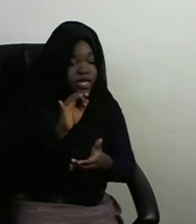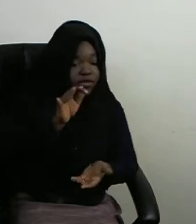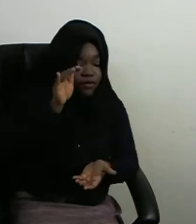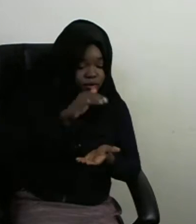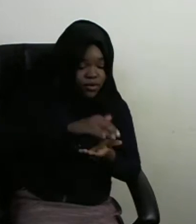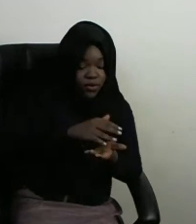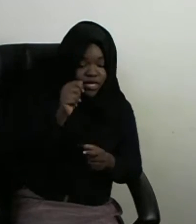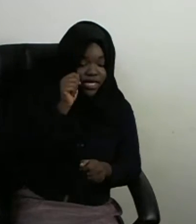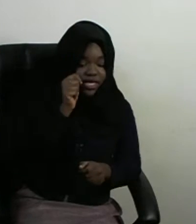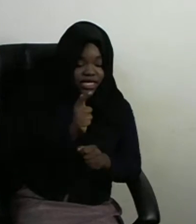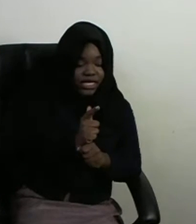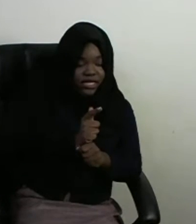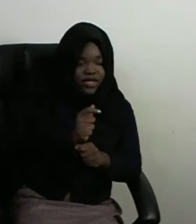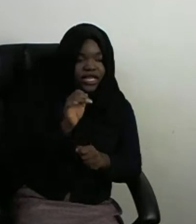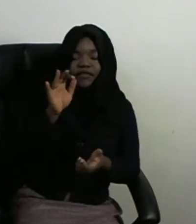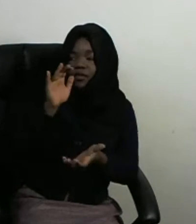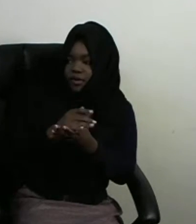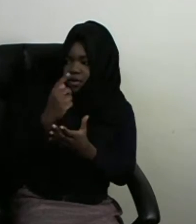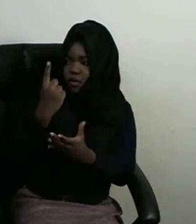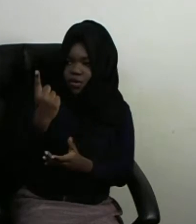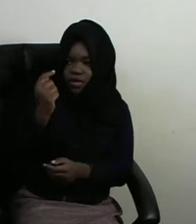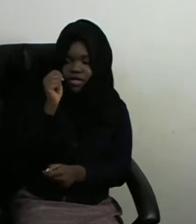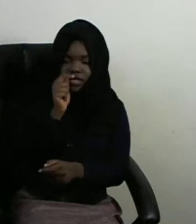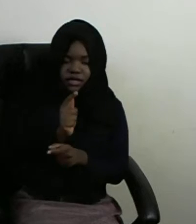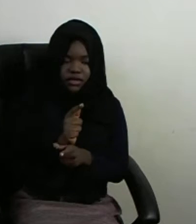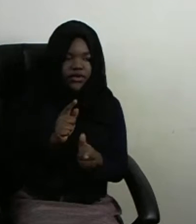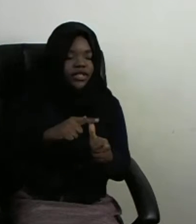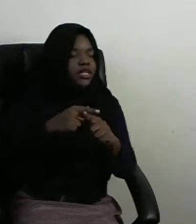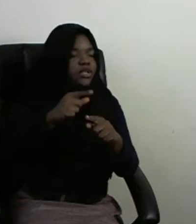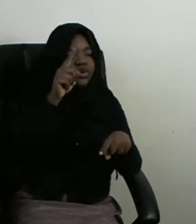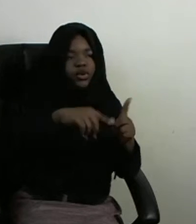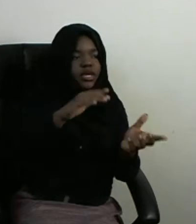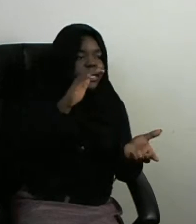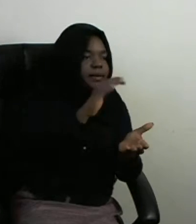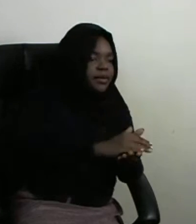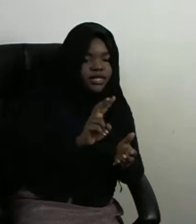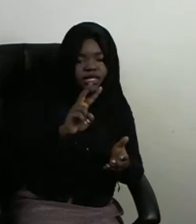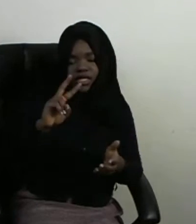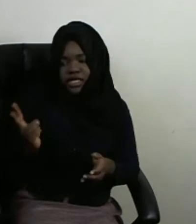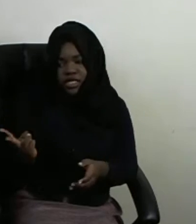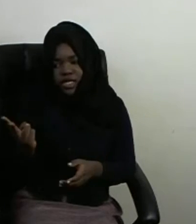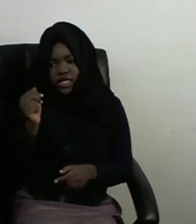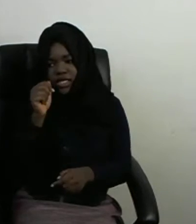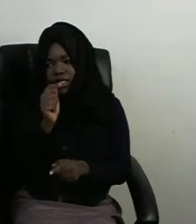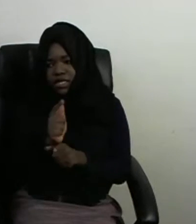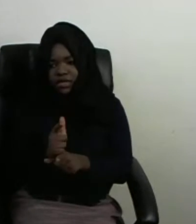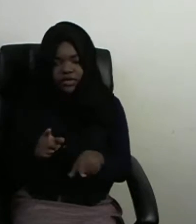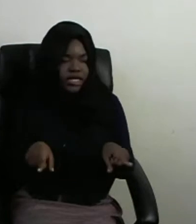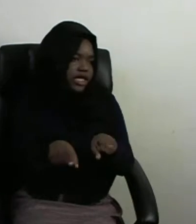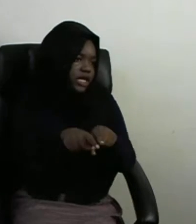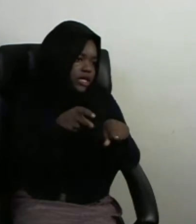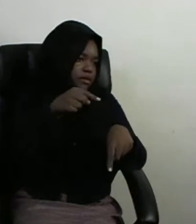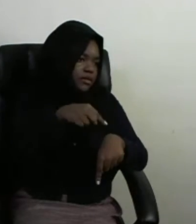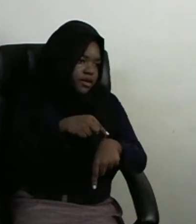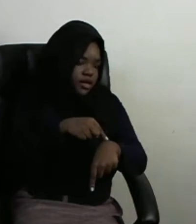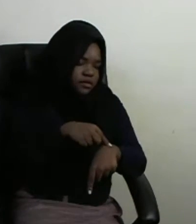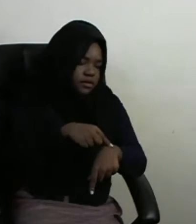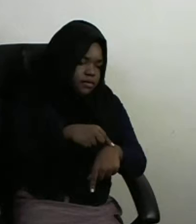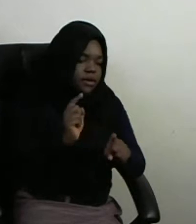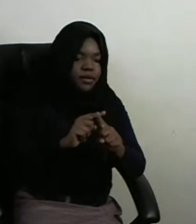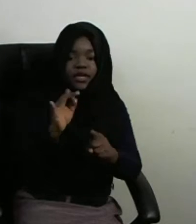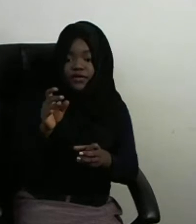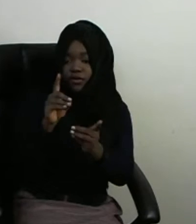marry one sister, you cannot marry the second at the same time.